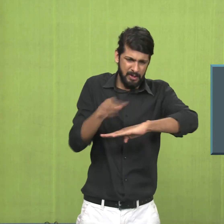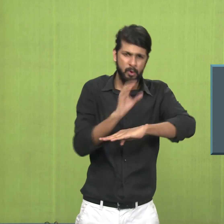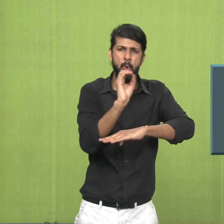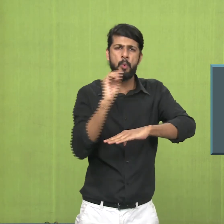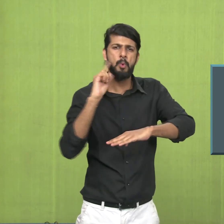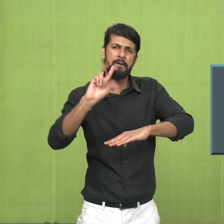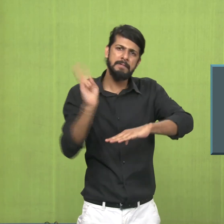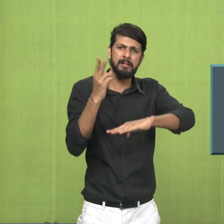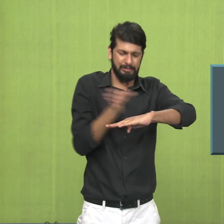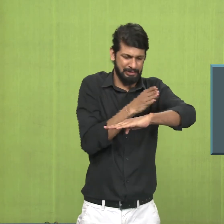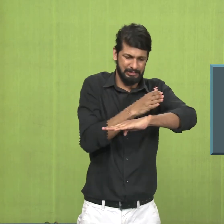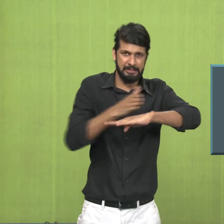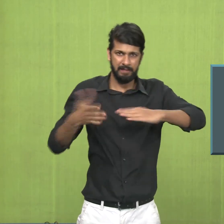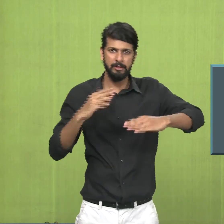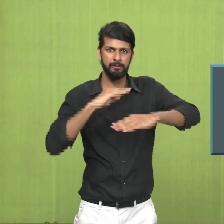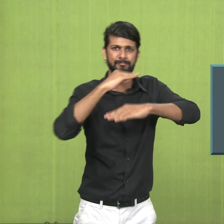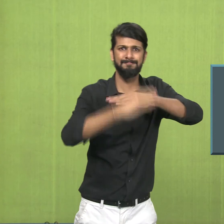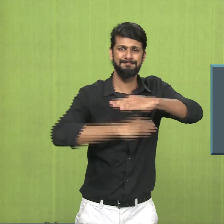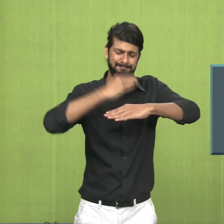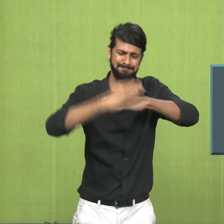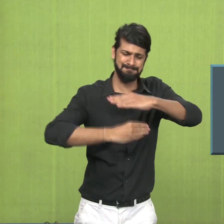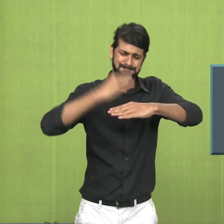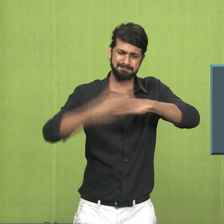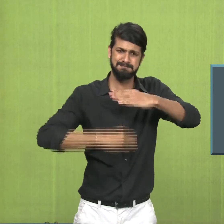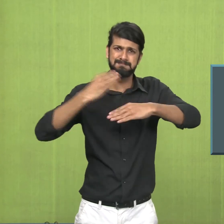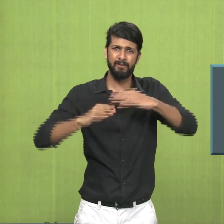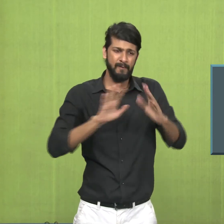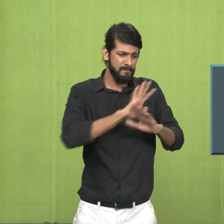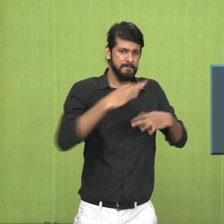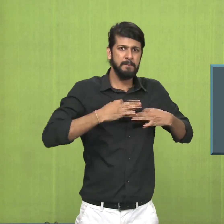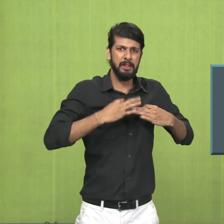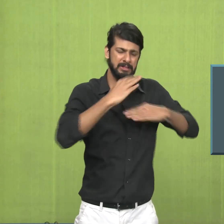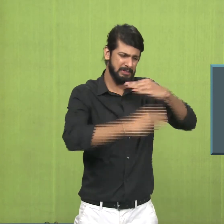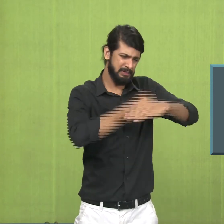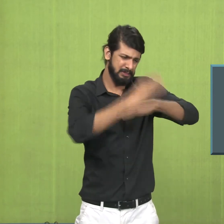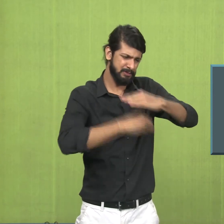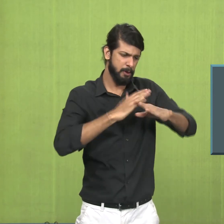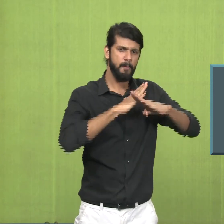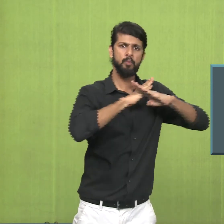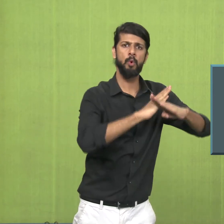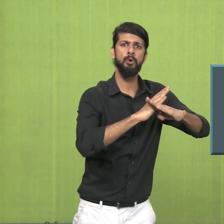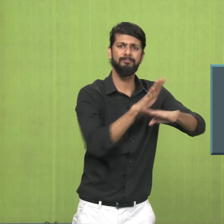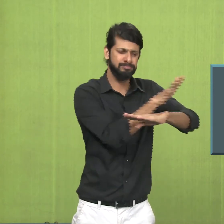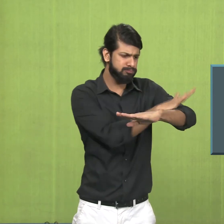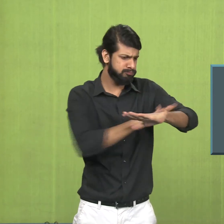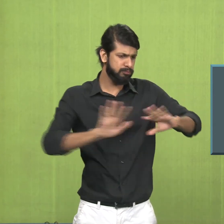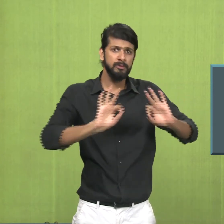to closing the coffin, they would use special kind of oils and cover this dead body in